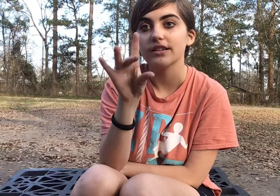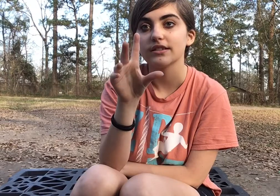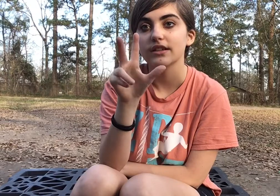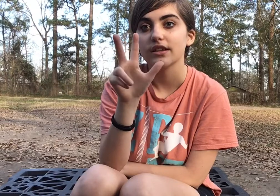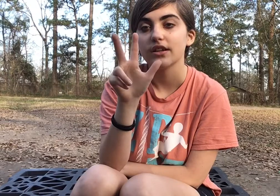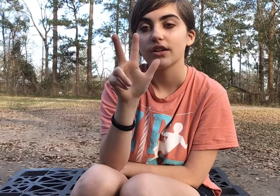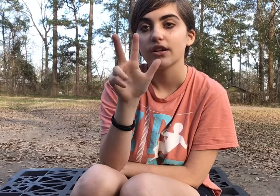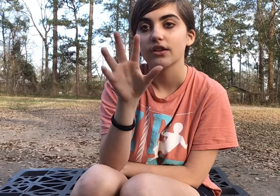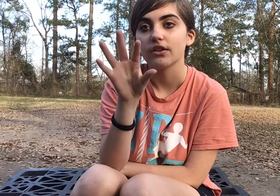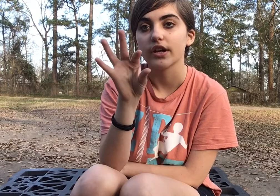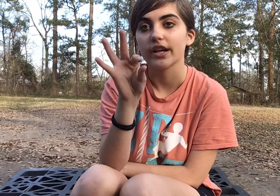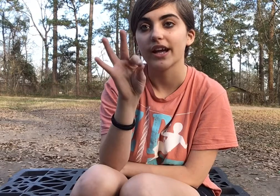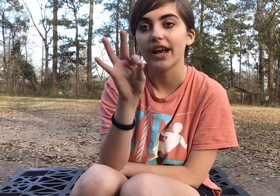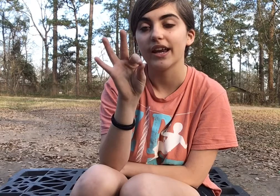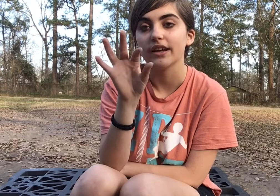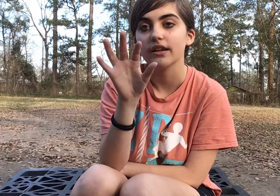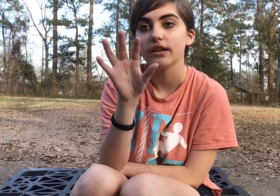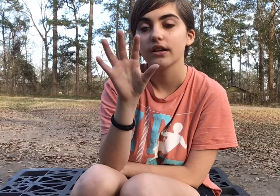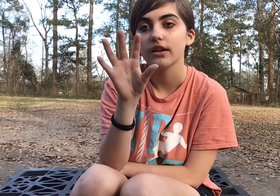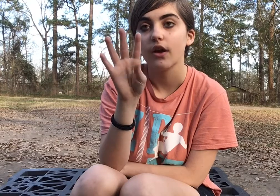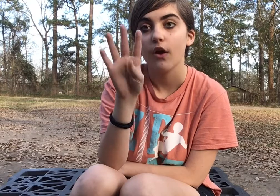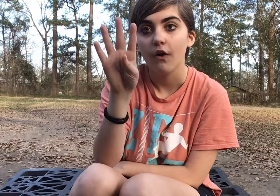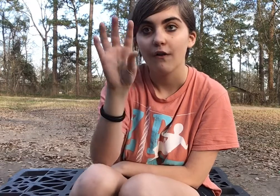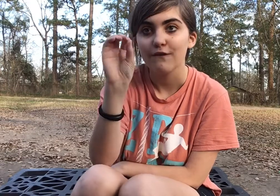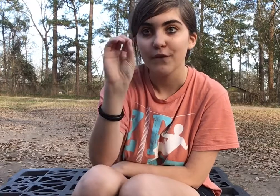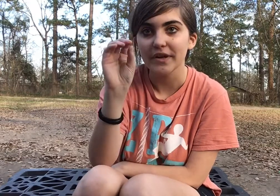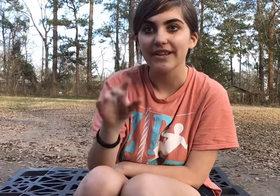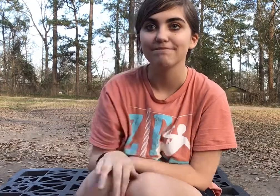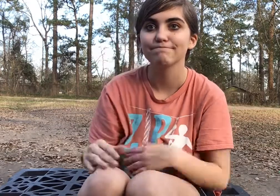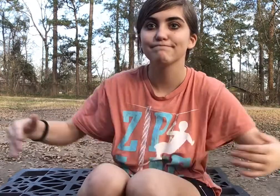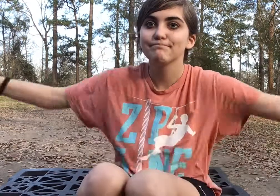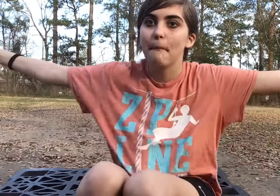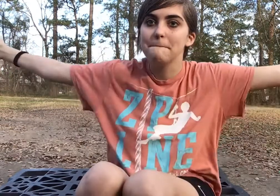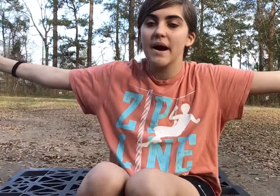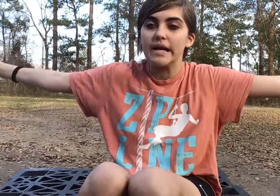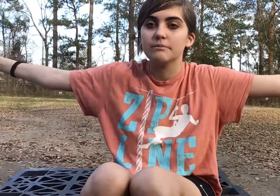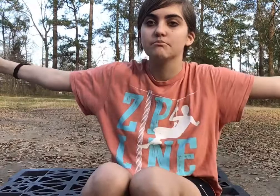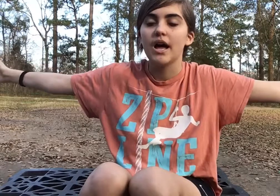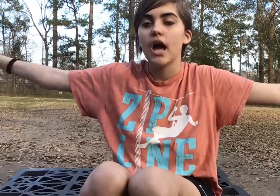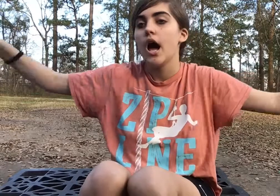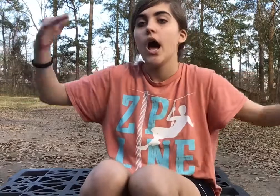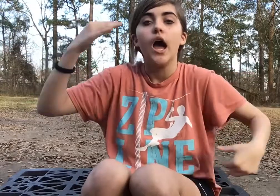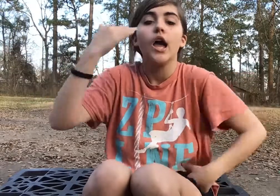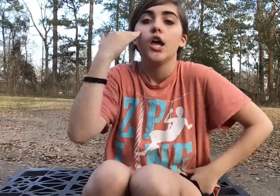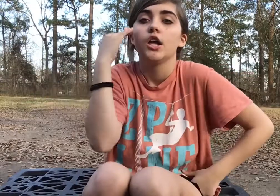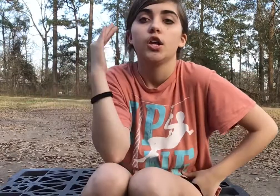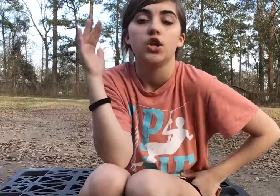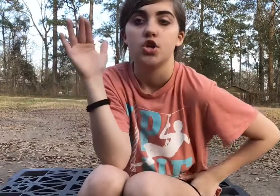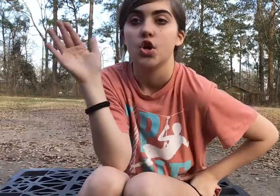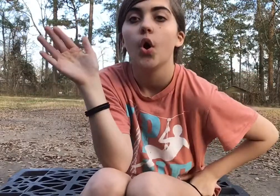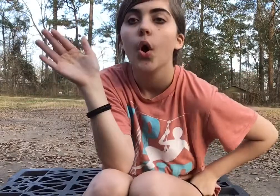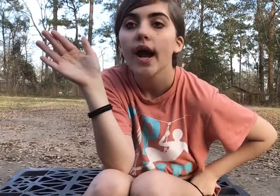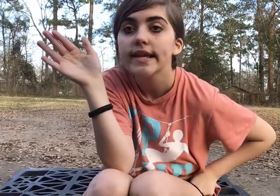38, 39, 40. Bam. No